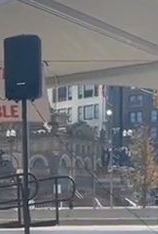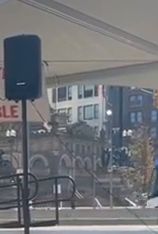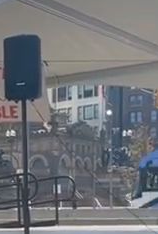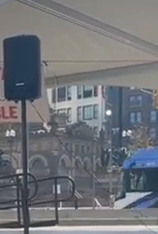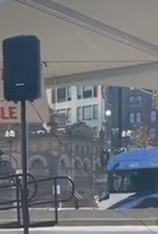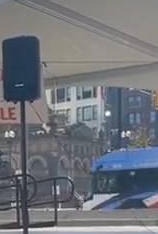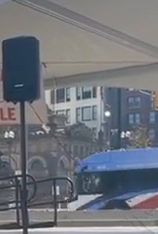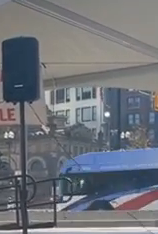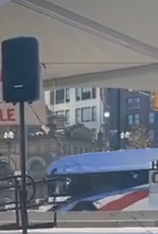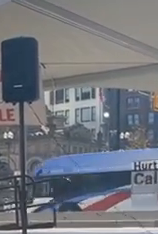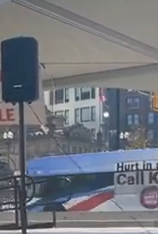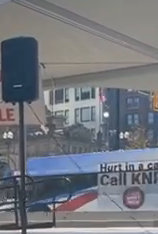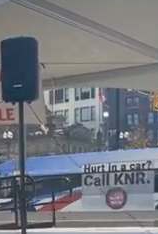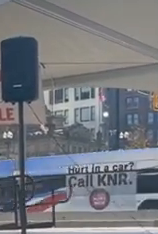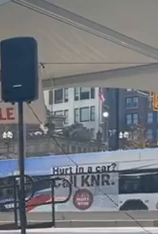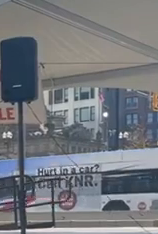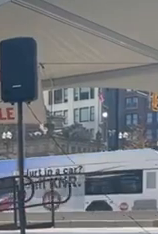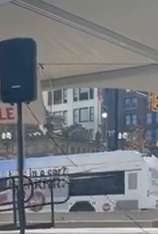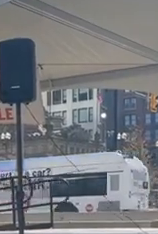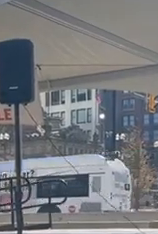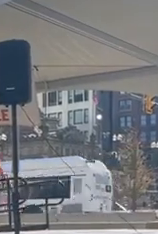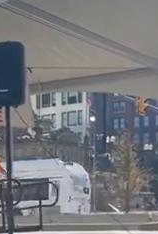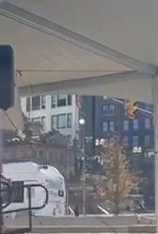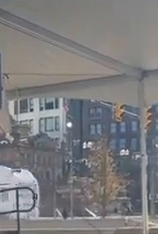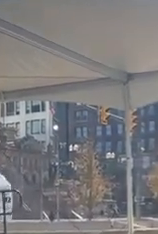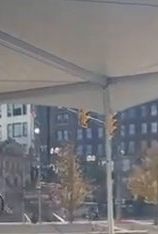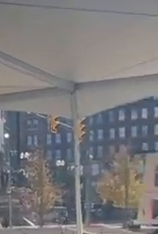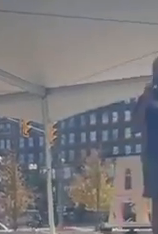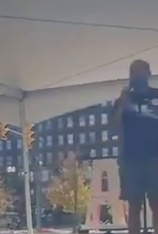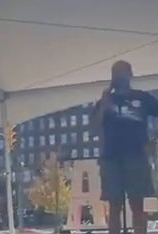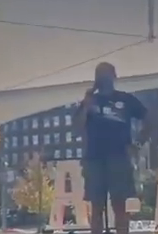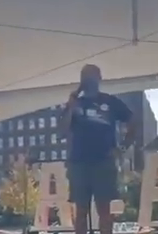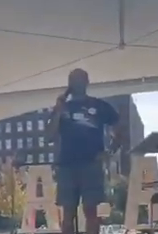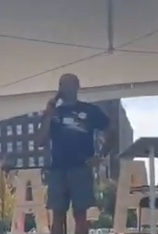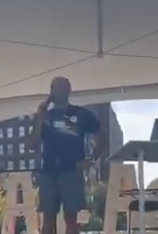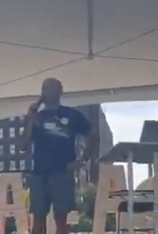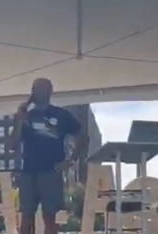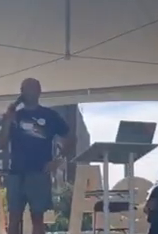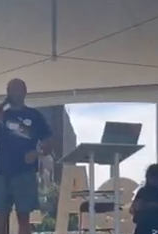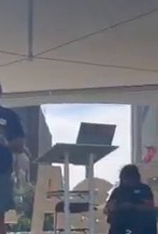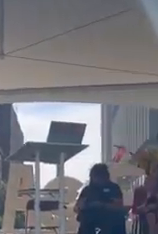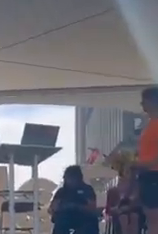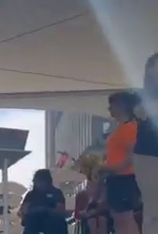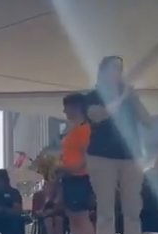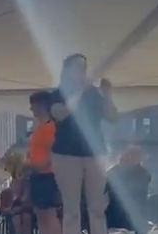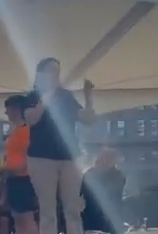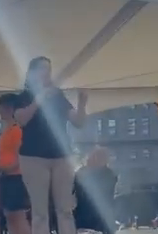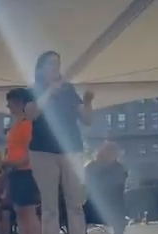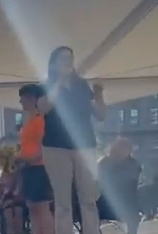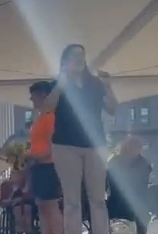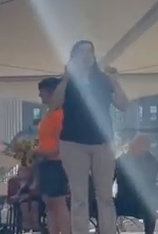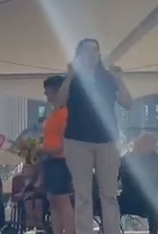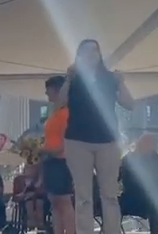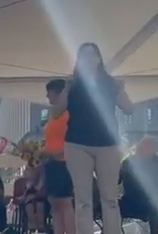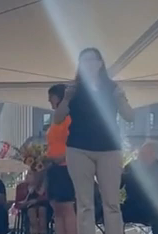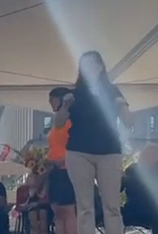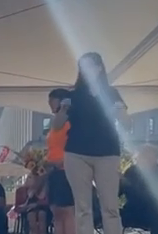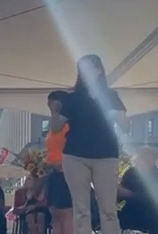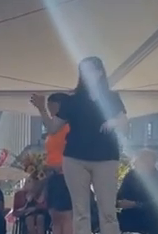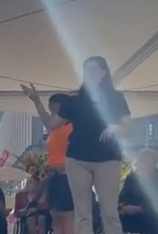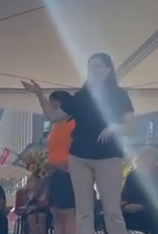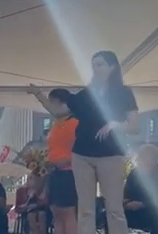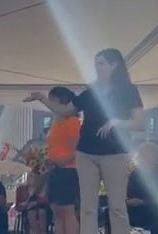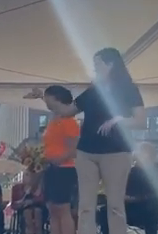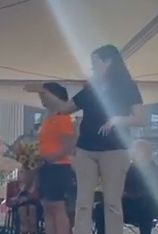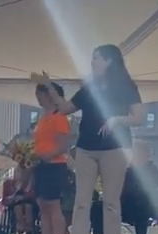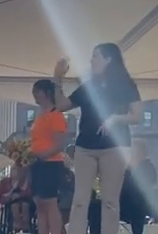Melanie Hogan is the Executive Director at LEAP, Linking Employment Abilities and Potential. Melanie will